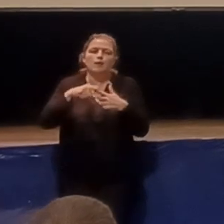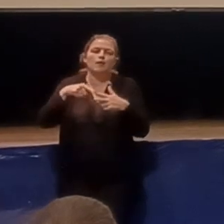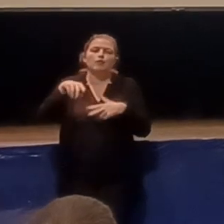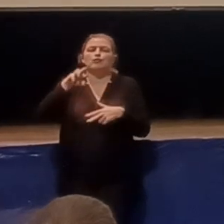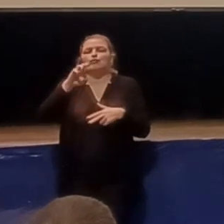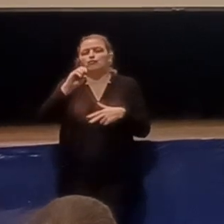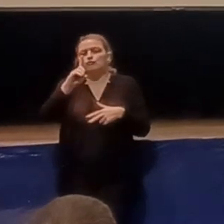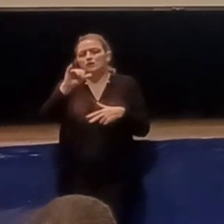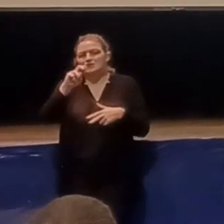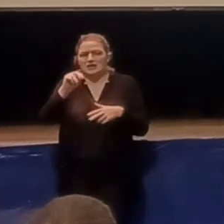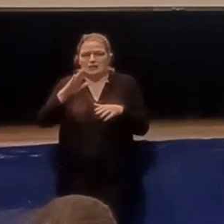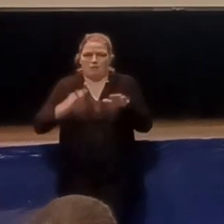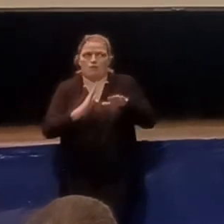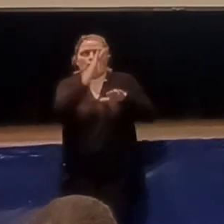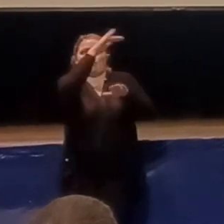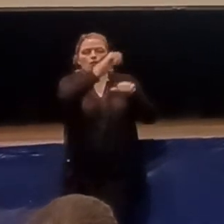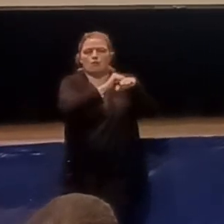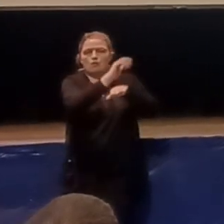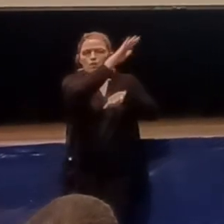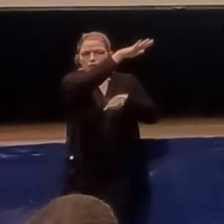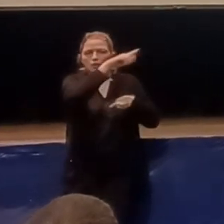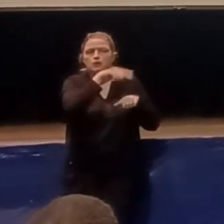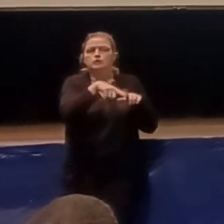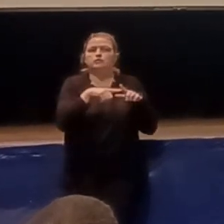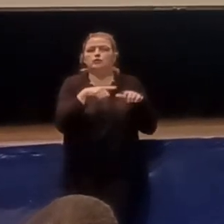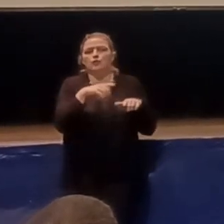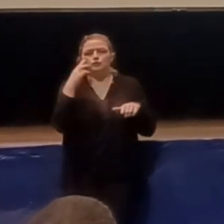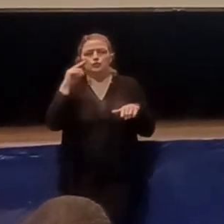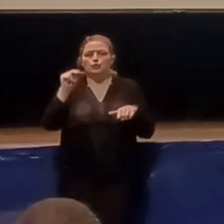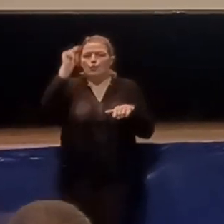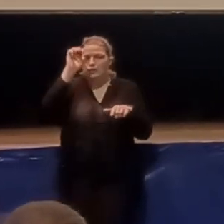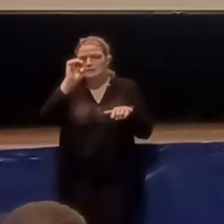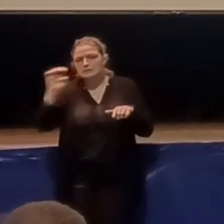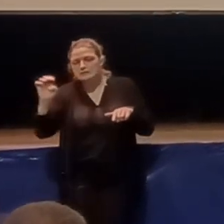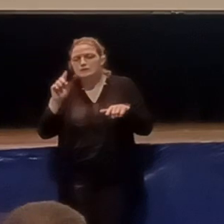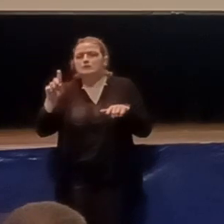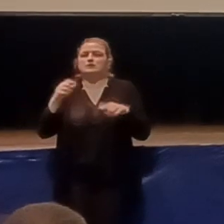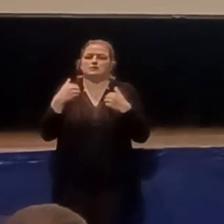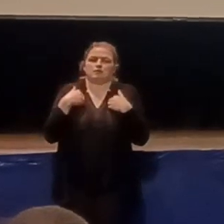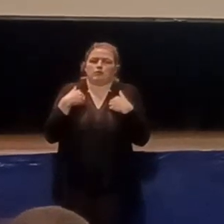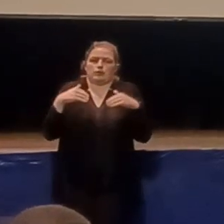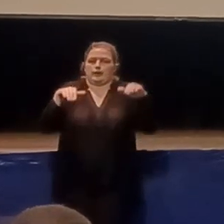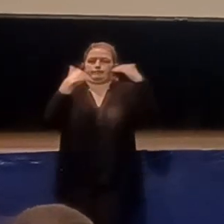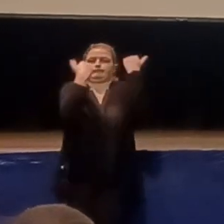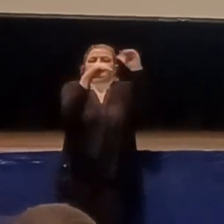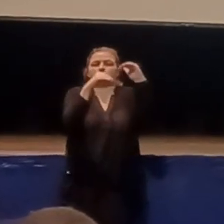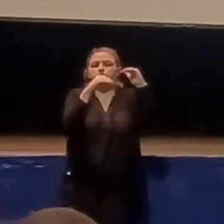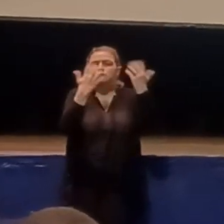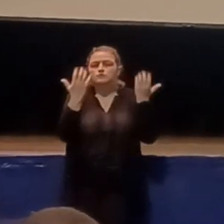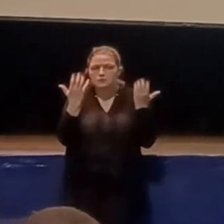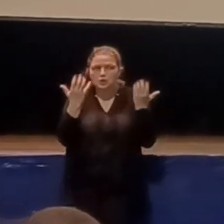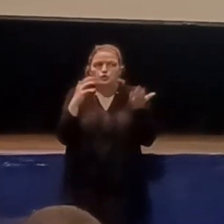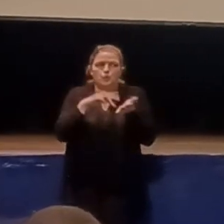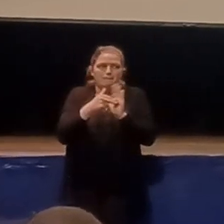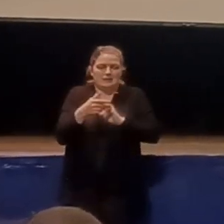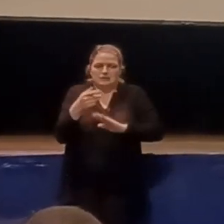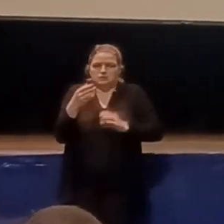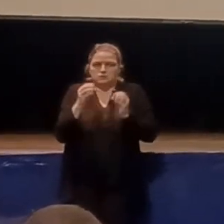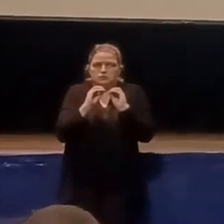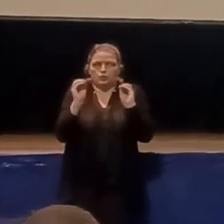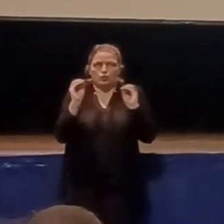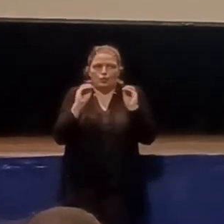of the city. Our public works yards to the north and to the east are more or less at capacity, which means that without a